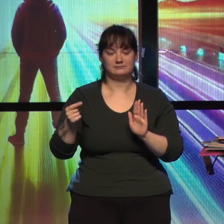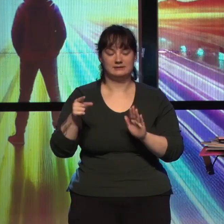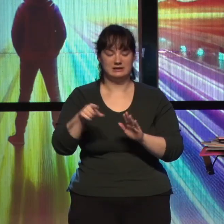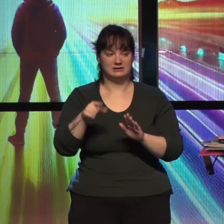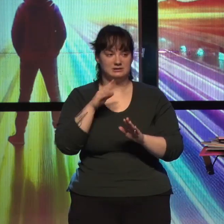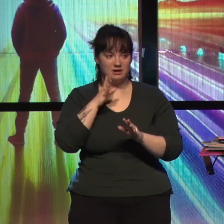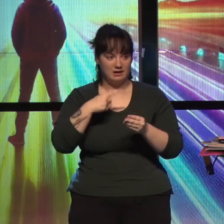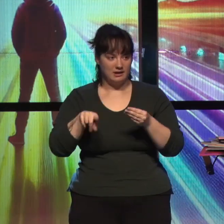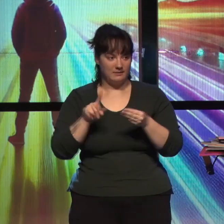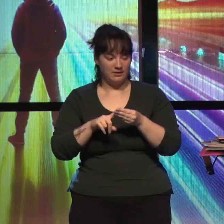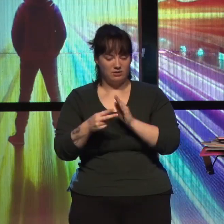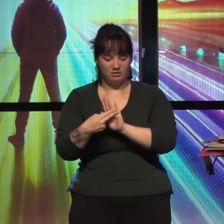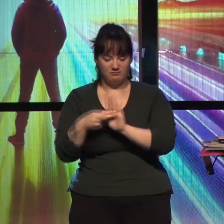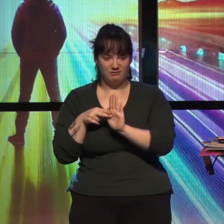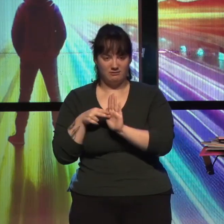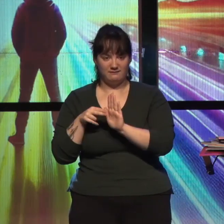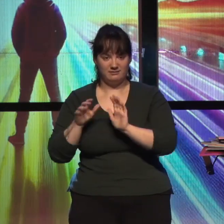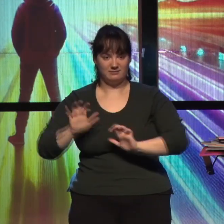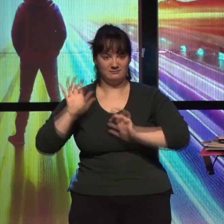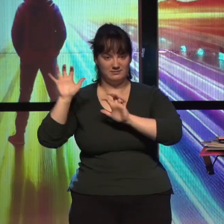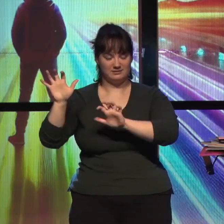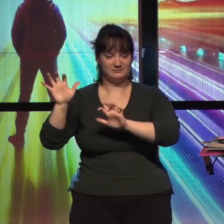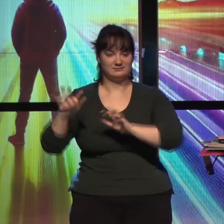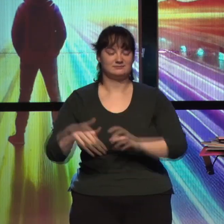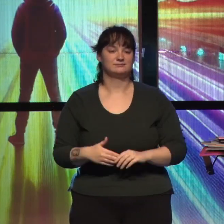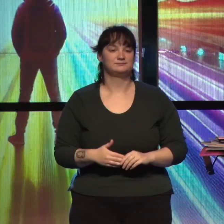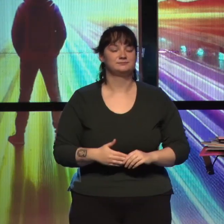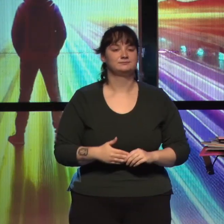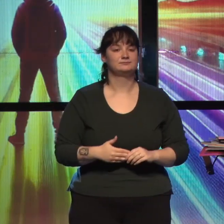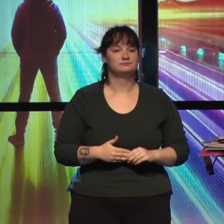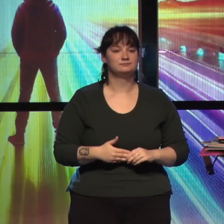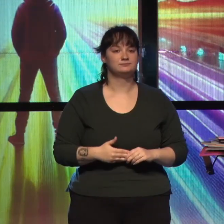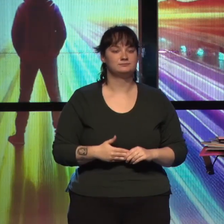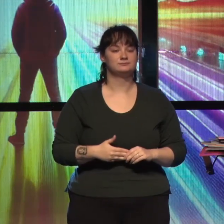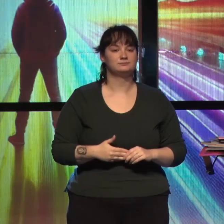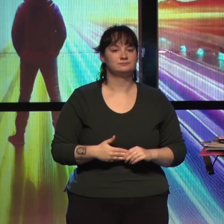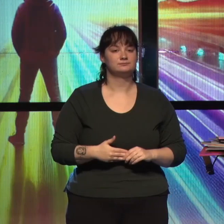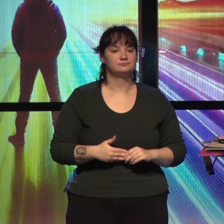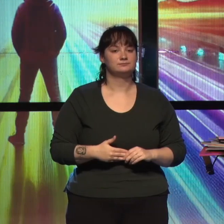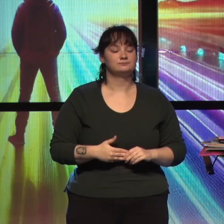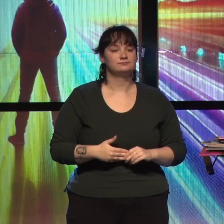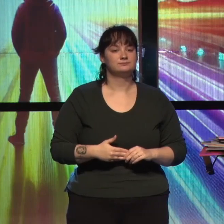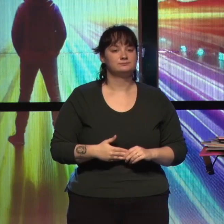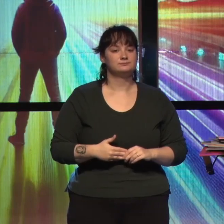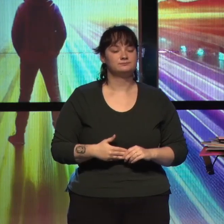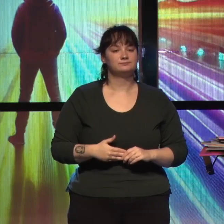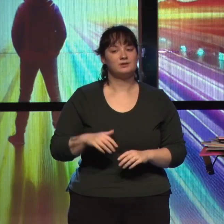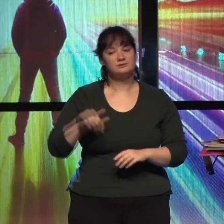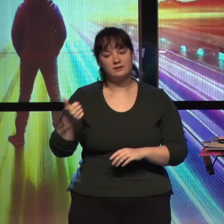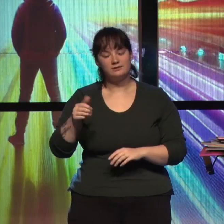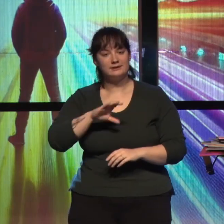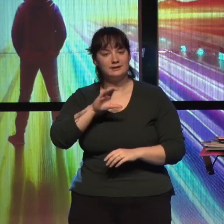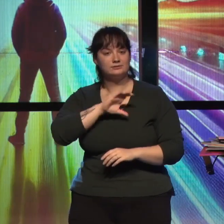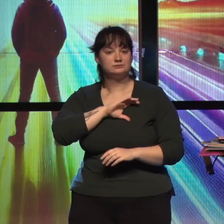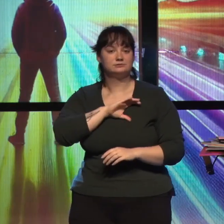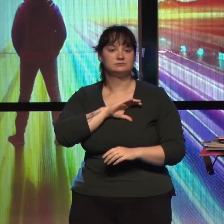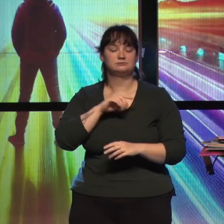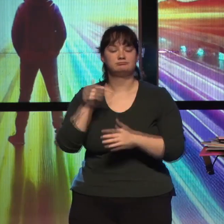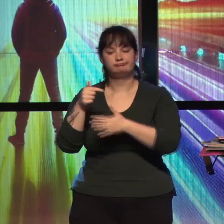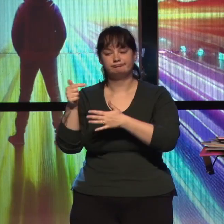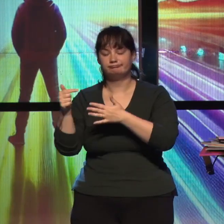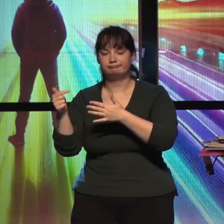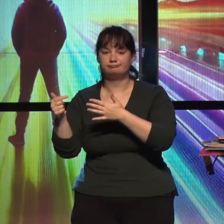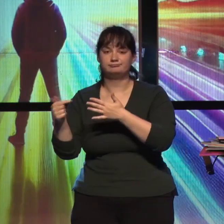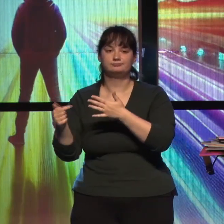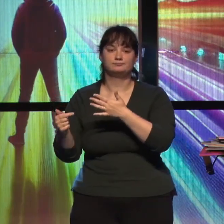beast. Oh my gosh, right? If you grew up around that, okay? So that's it. Now, John also names some others. He calls them the Nicolaitans. He talks